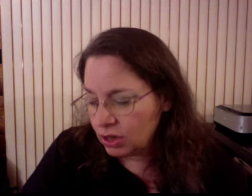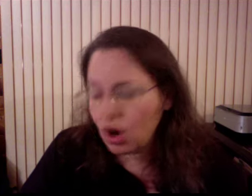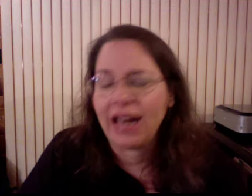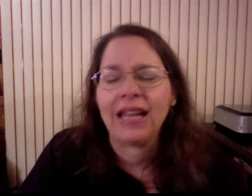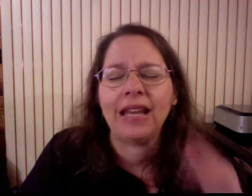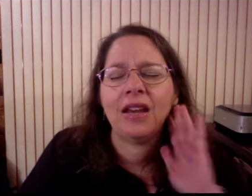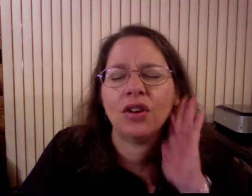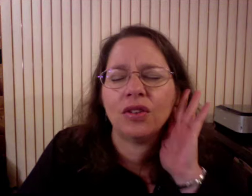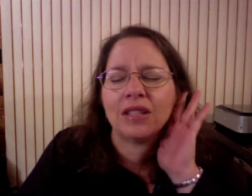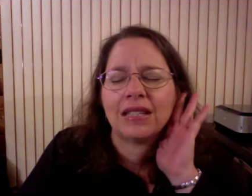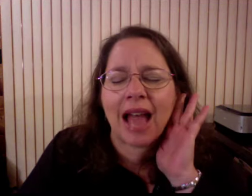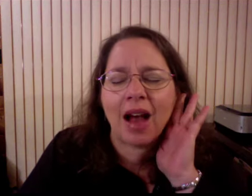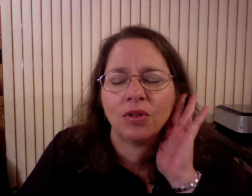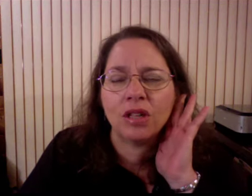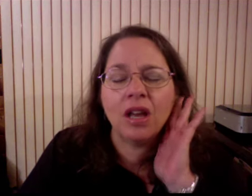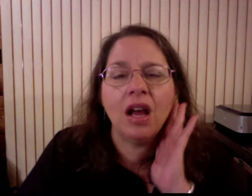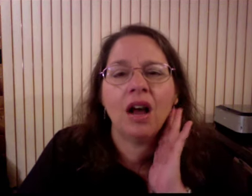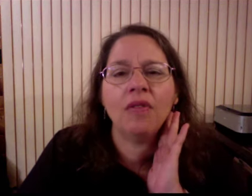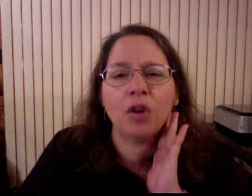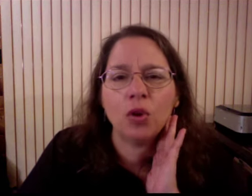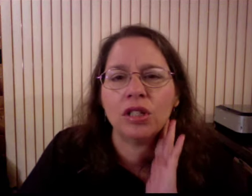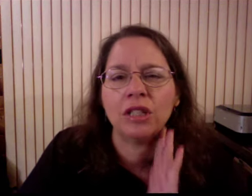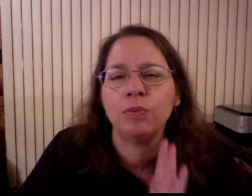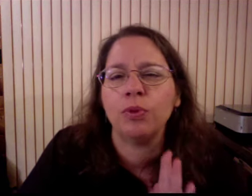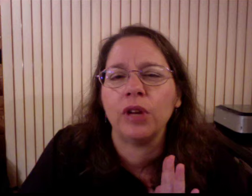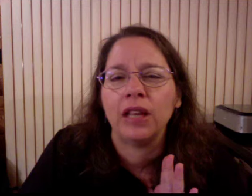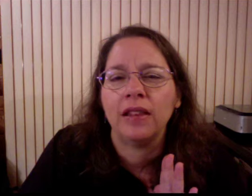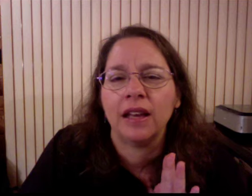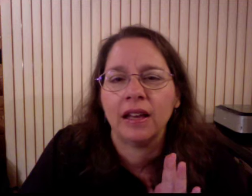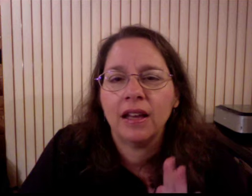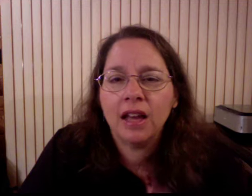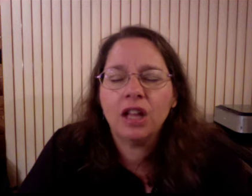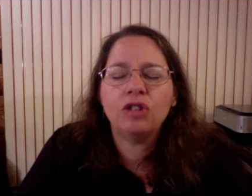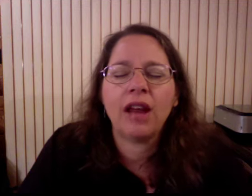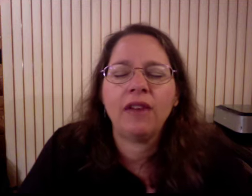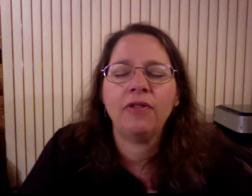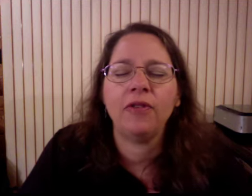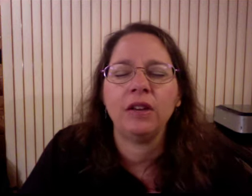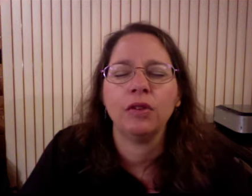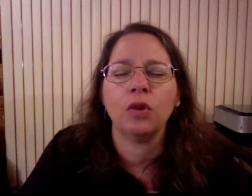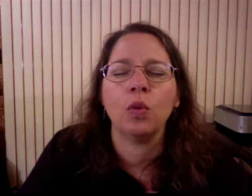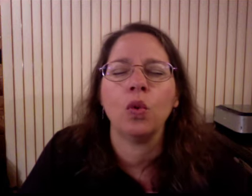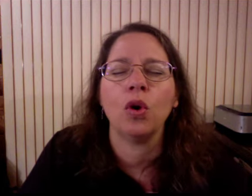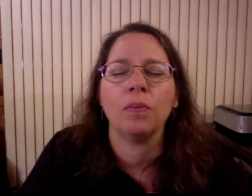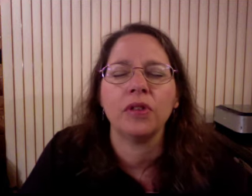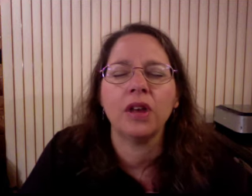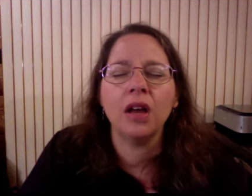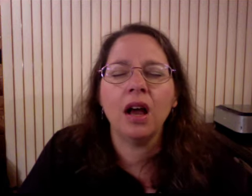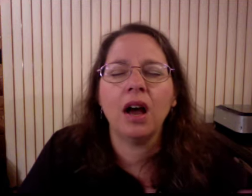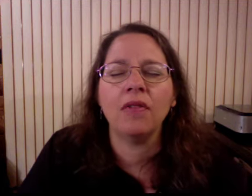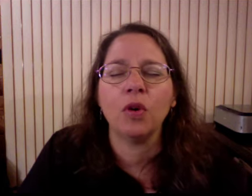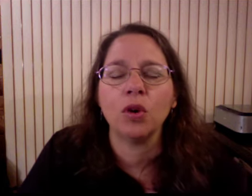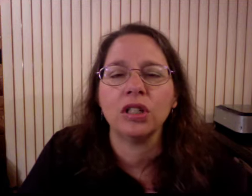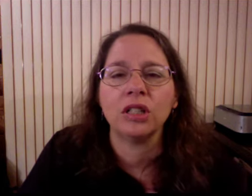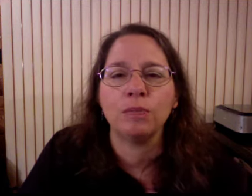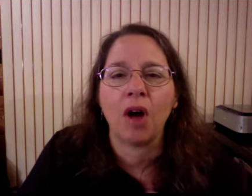Try to hear the sound of the horse's breathing. Try to feel the warmth of the horse's body